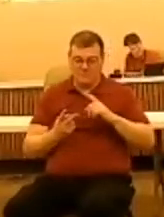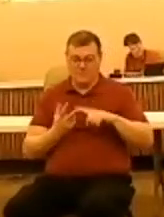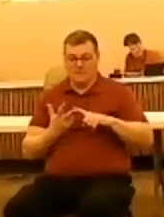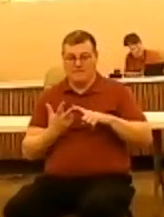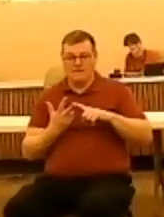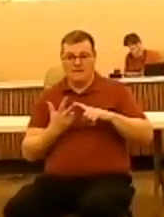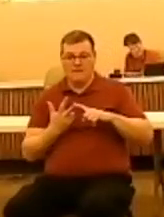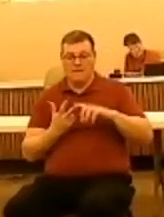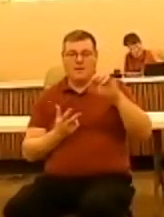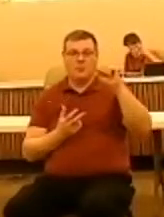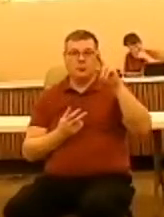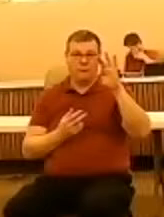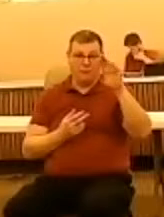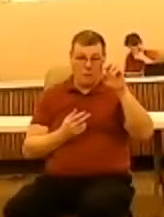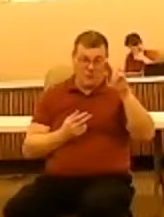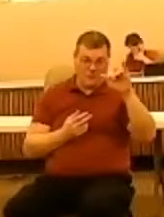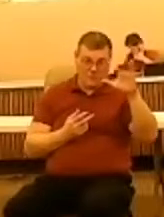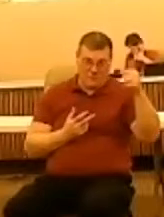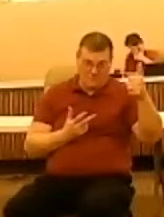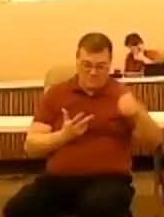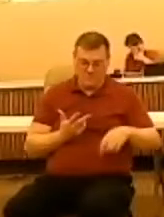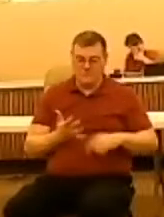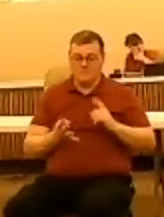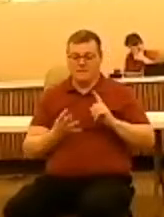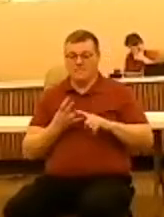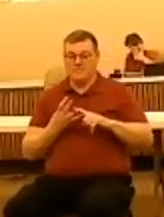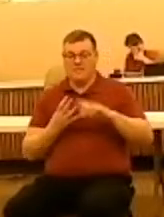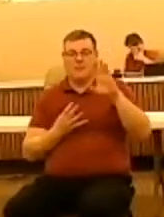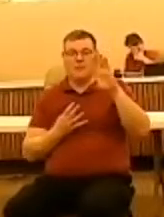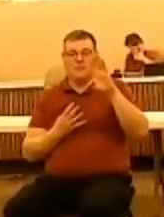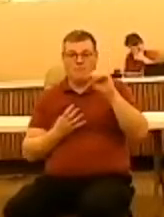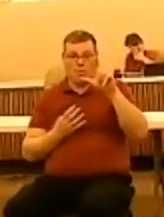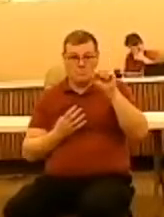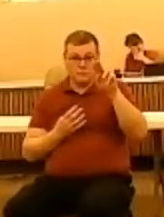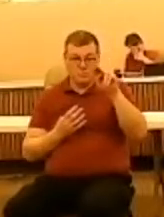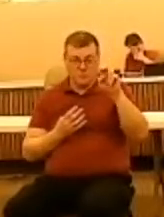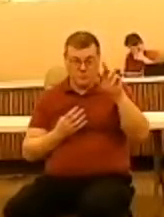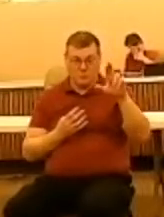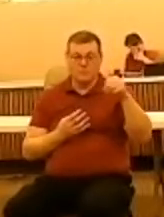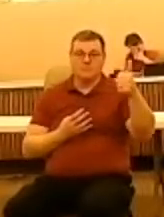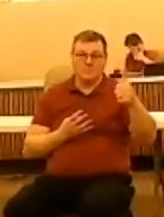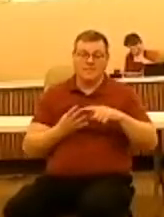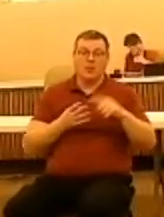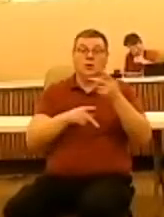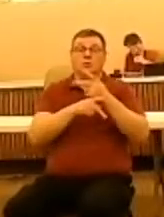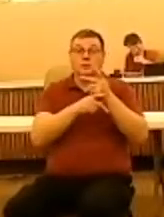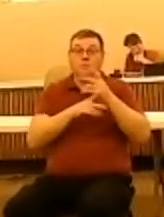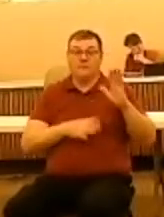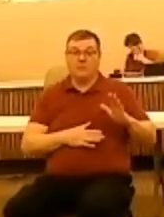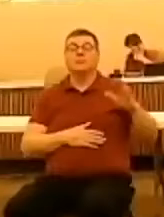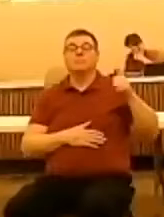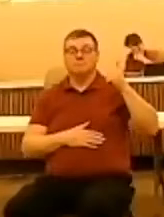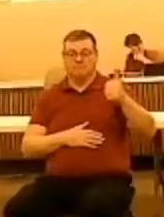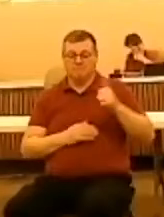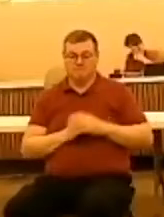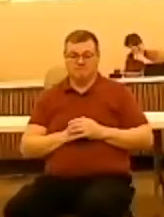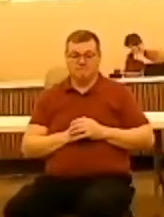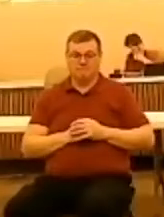Councilmember Safranek, Aye. Councilmember Bolsner, Aye. Supervisor Schultz. Aye.